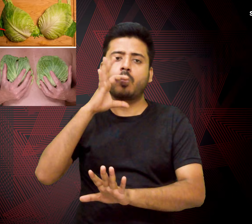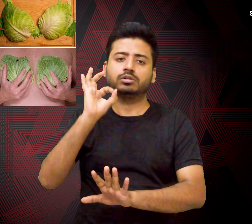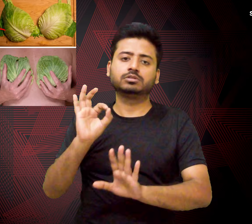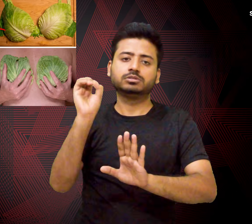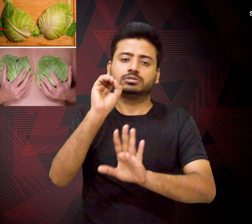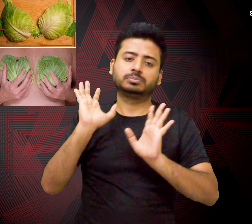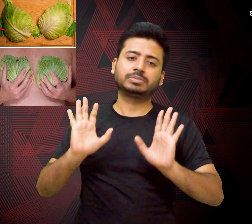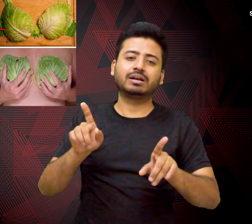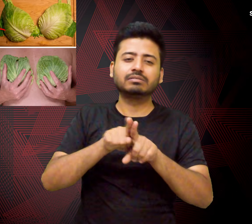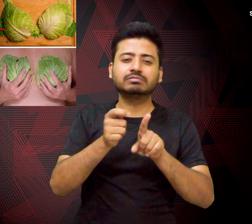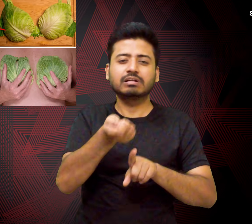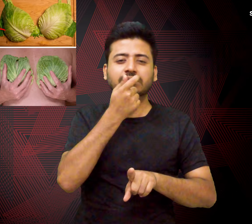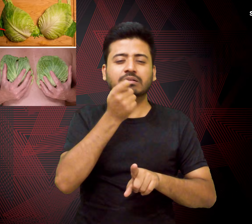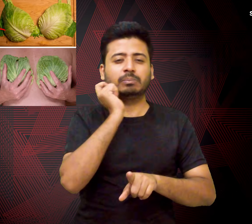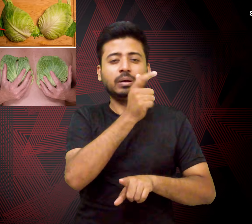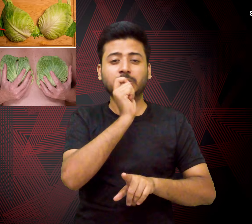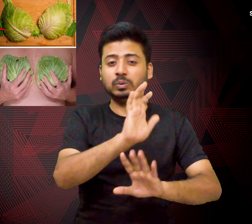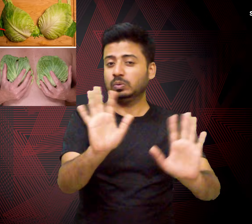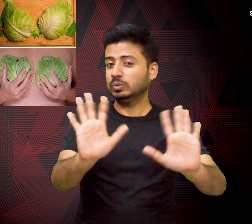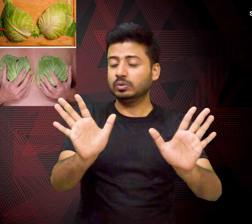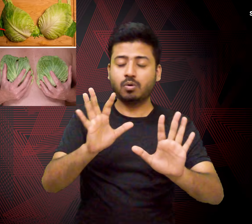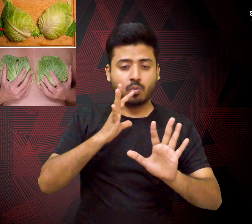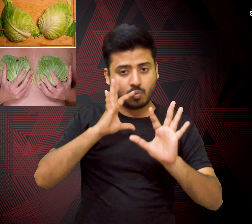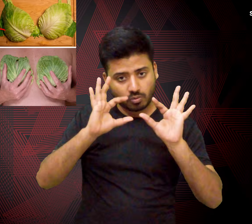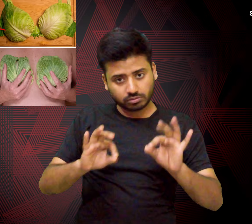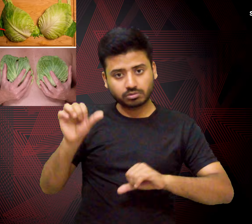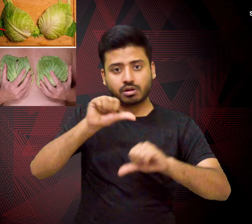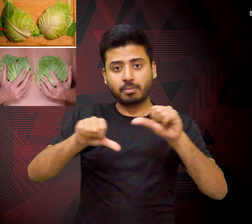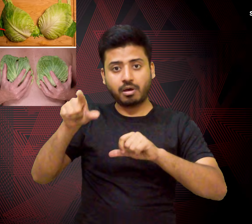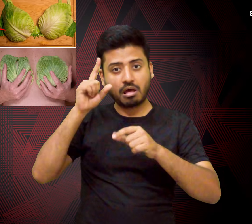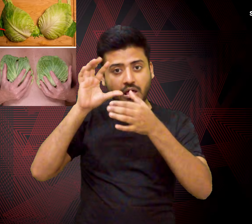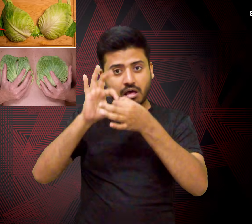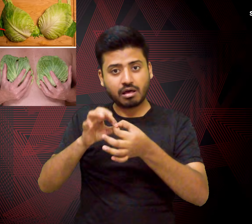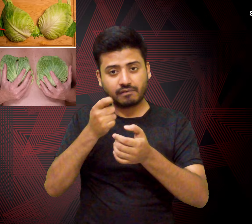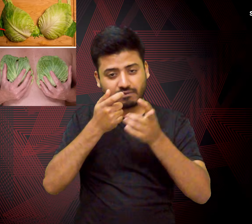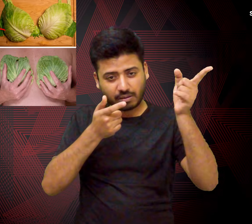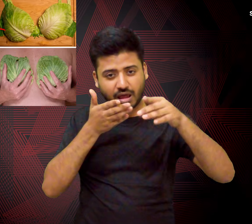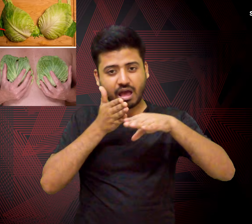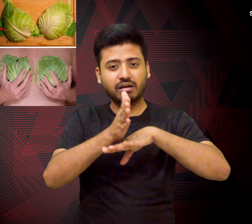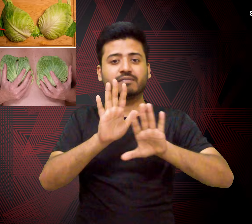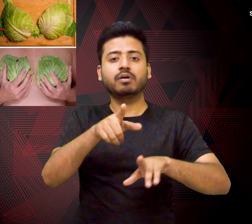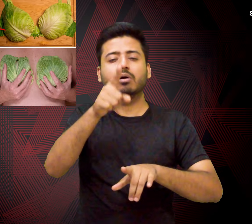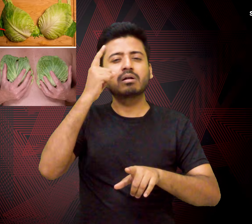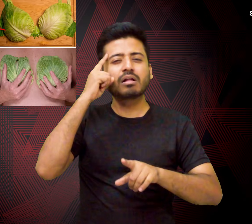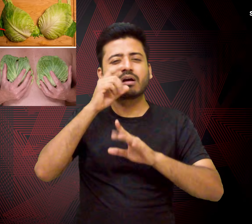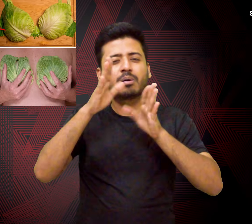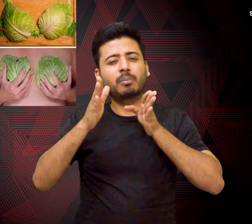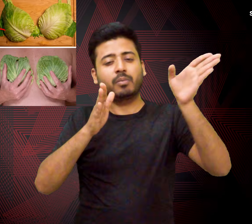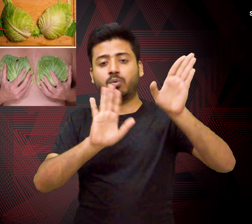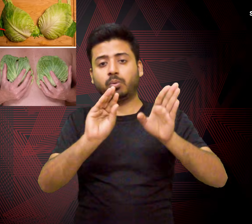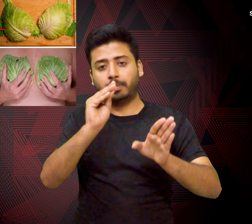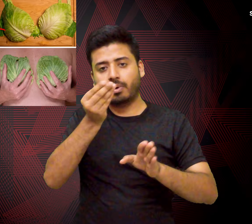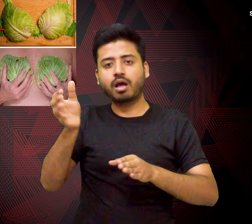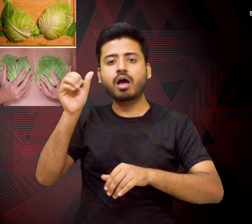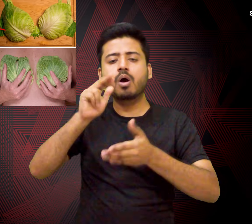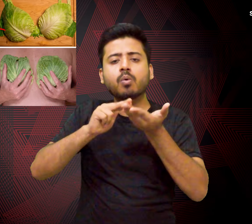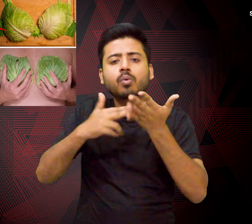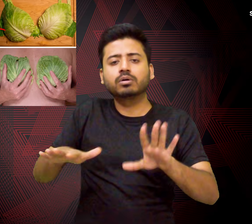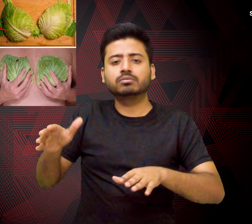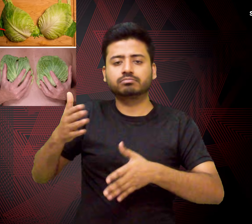the weaning process. Soothing effect. The cold, soft texture of the leaves acts as a natural, soothing compress on sensitive